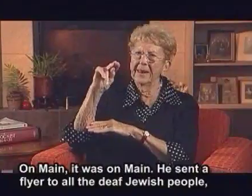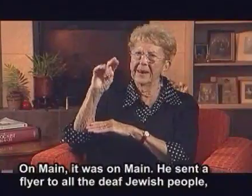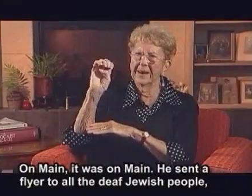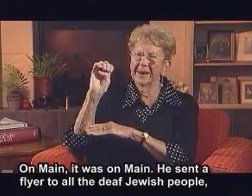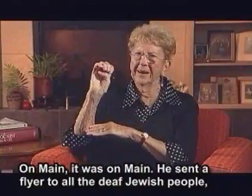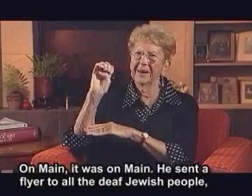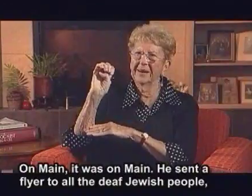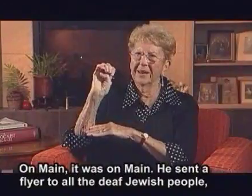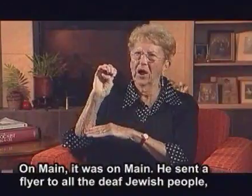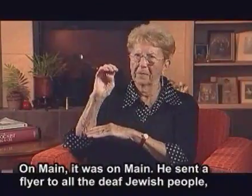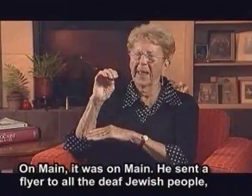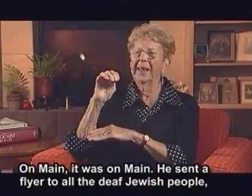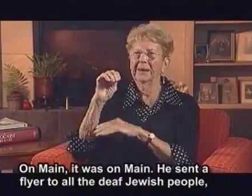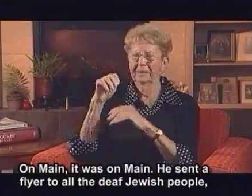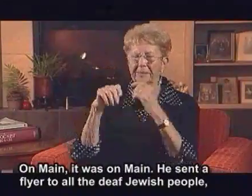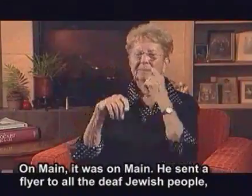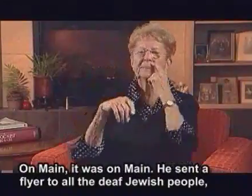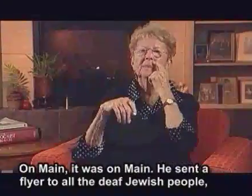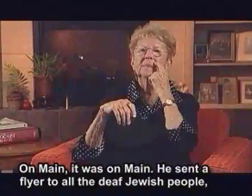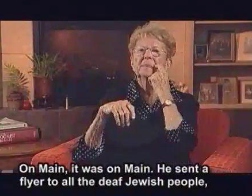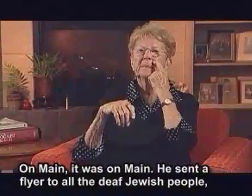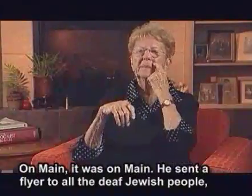on Main. Was on Main.